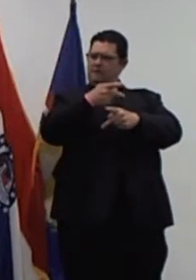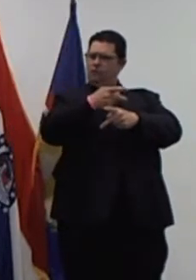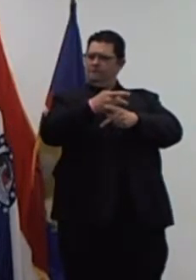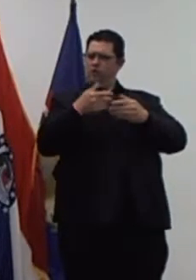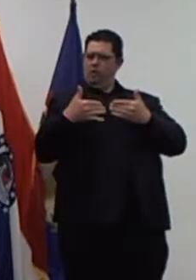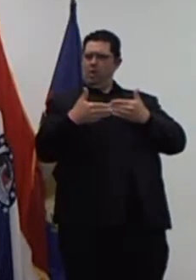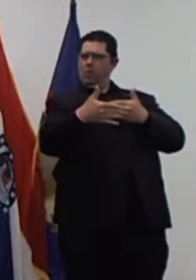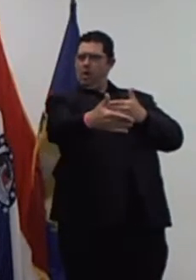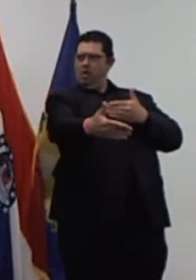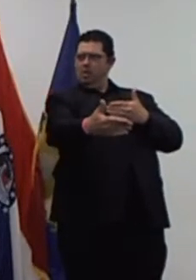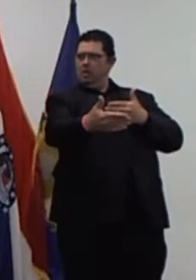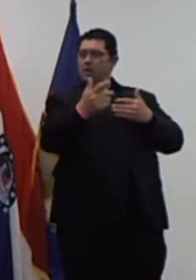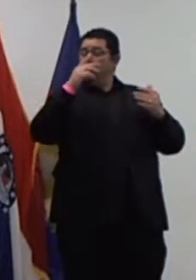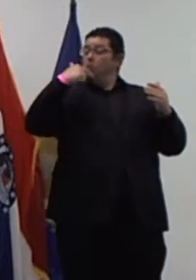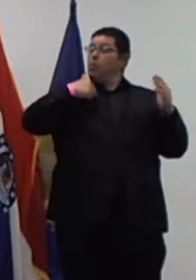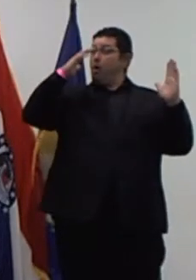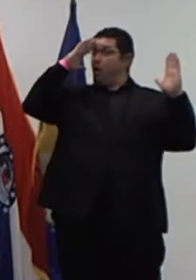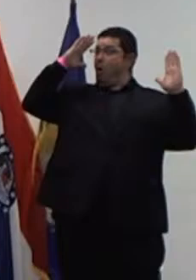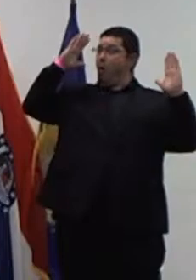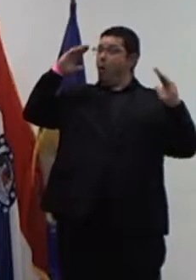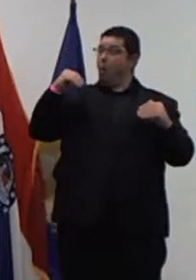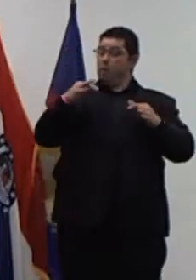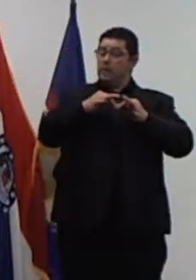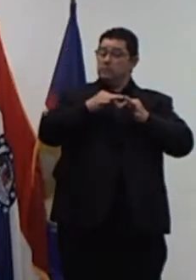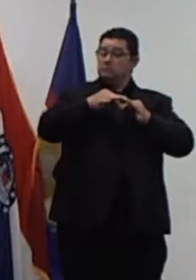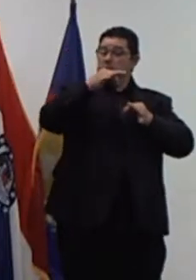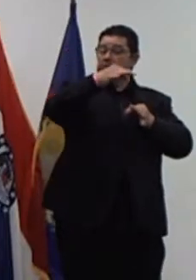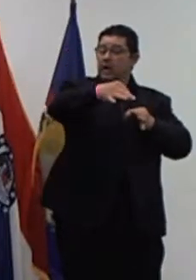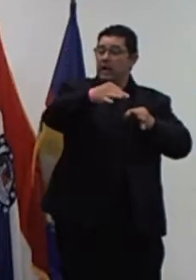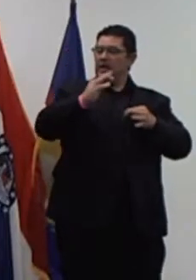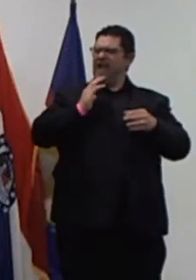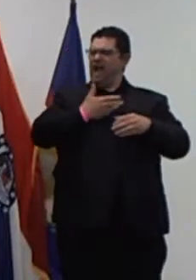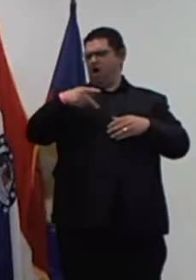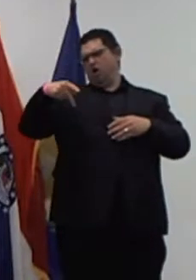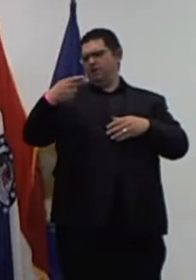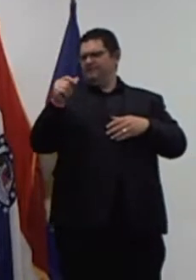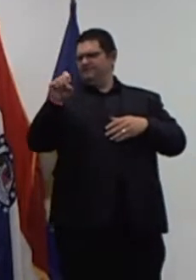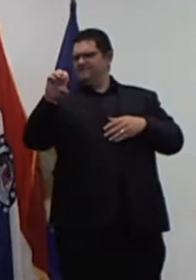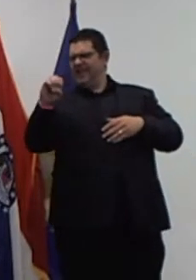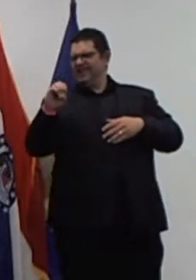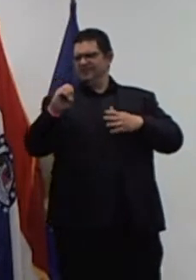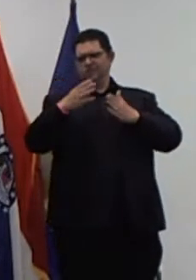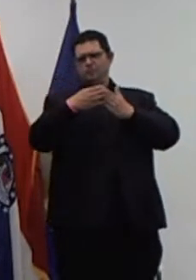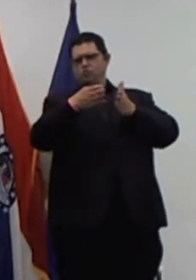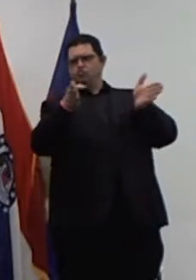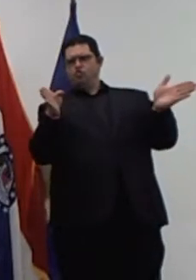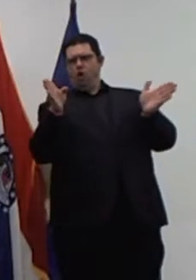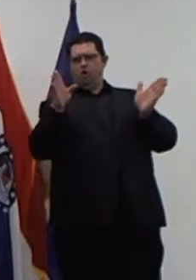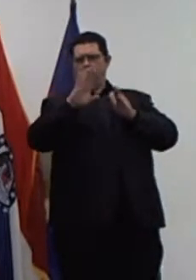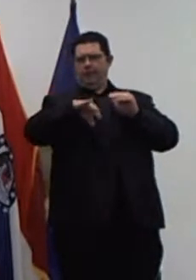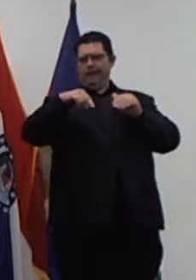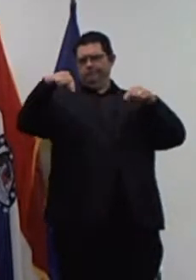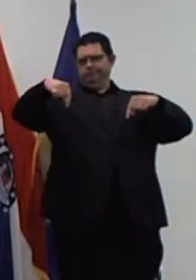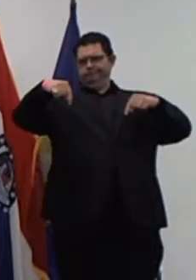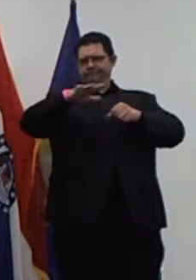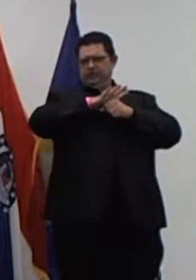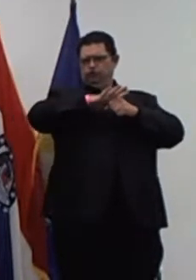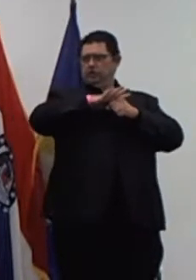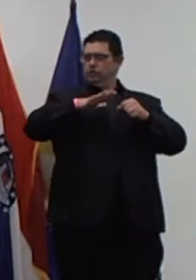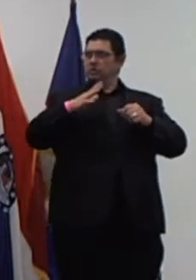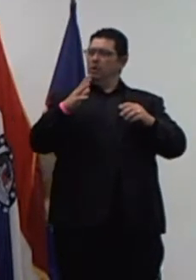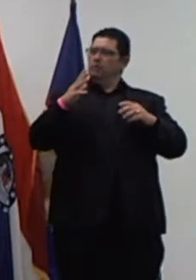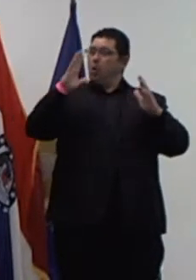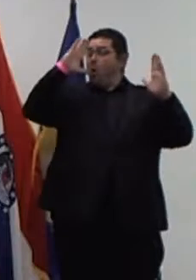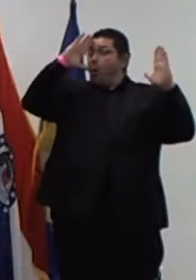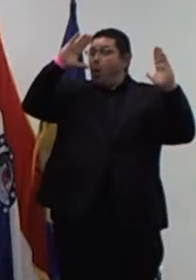And what I would hope, by delaying our phase is broader than this region of the state is, I think we all know that. But hopefully